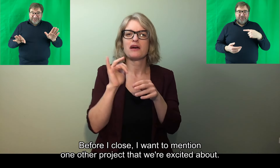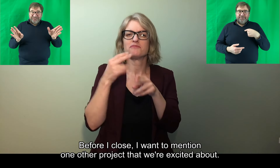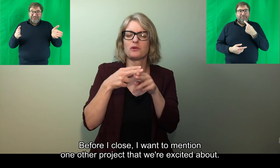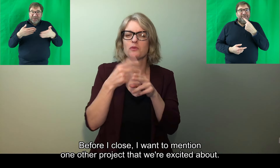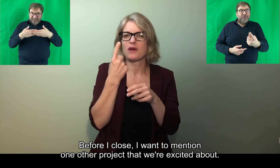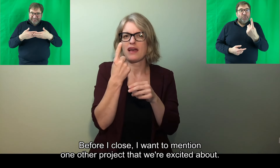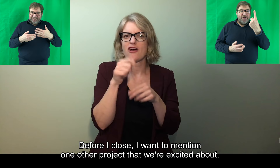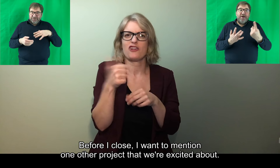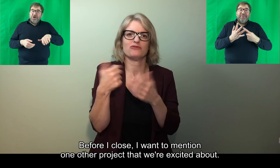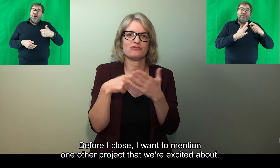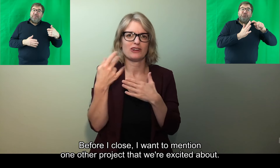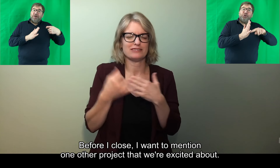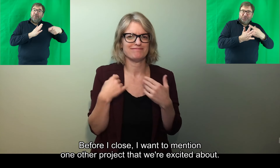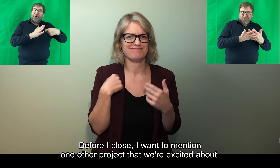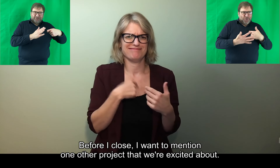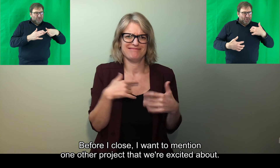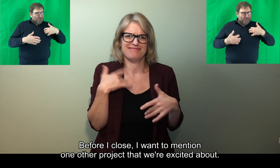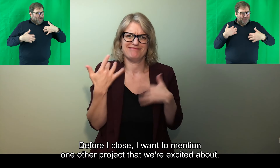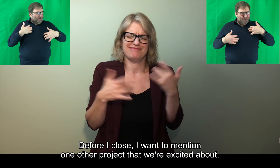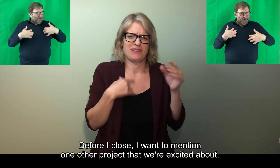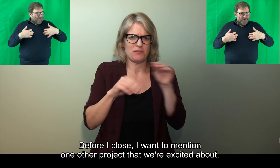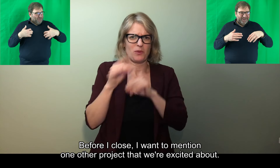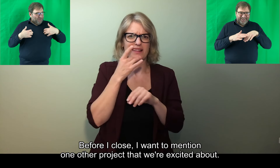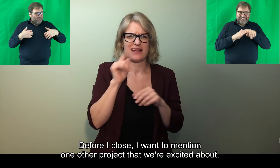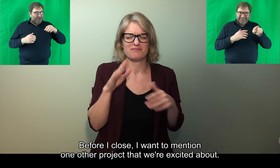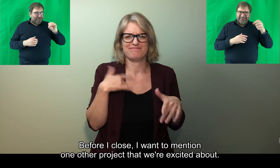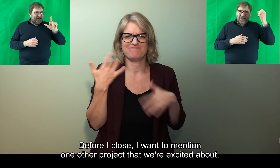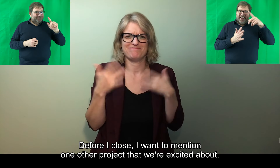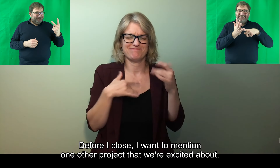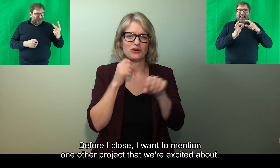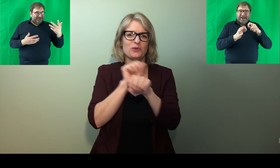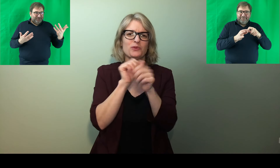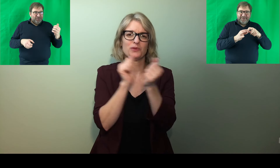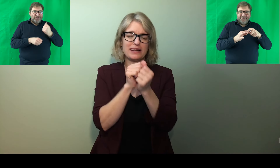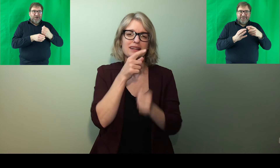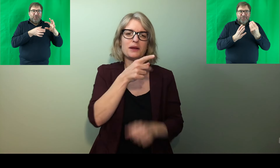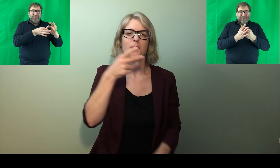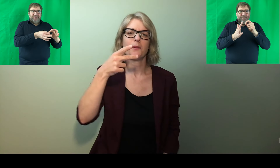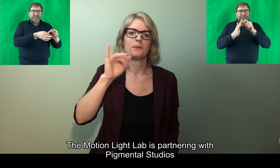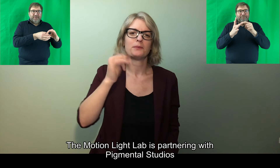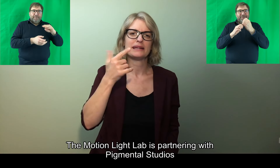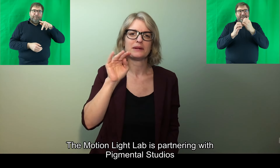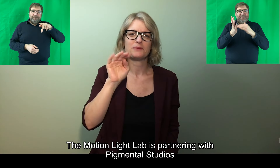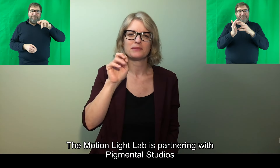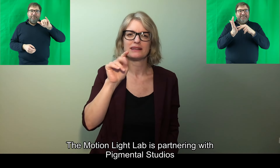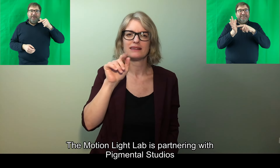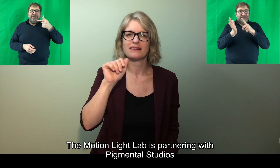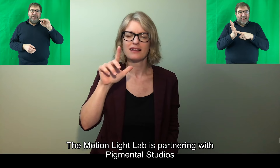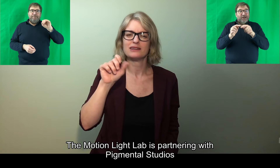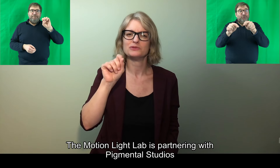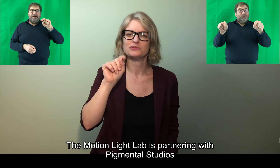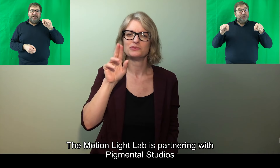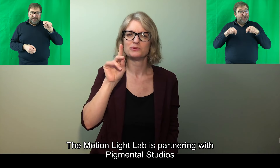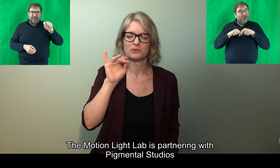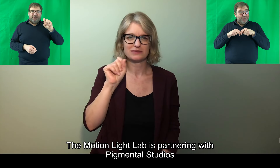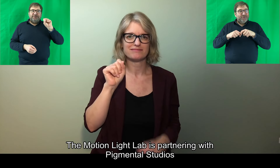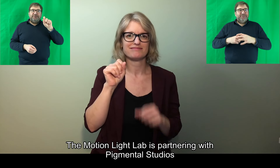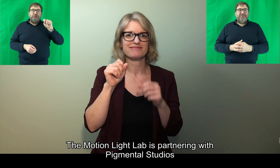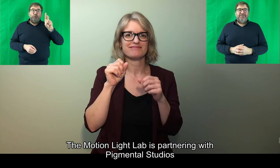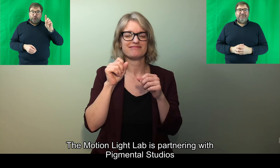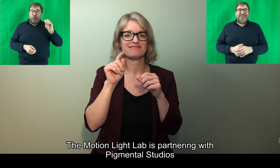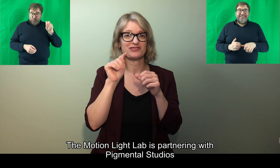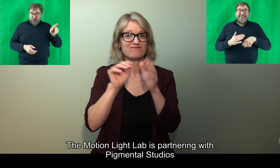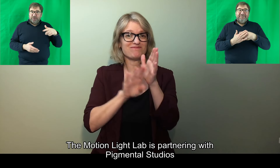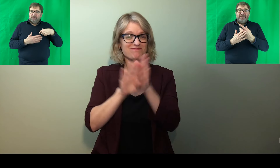Before I close, I want to mention one other project that we're excited about. The Motion Light Lab is partnering with